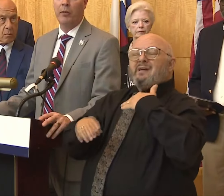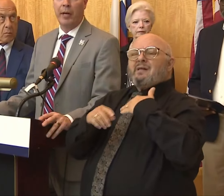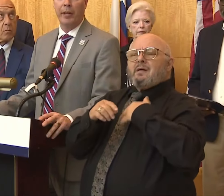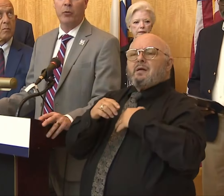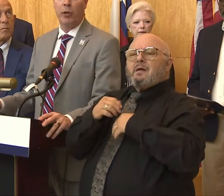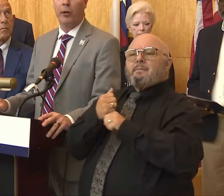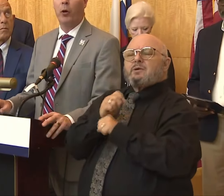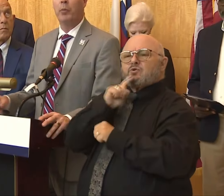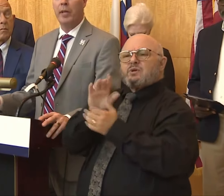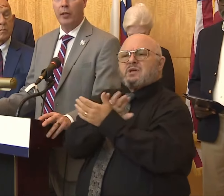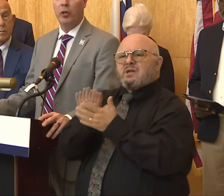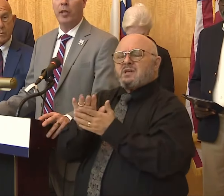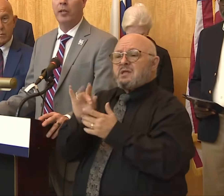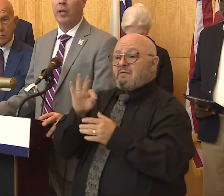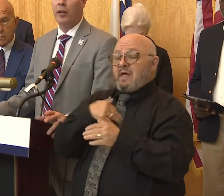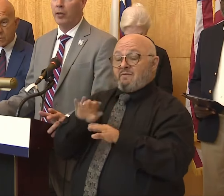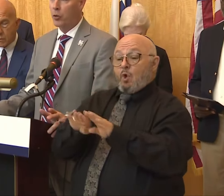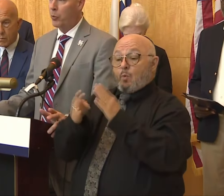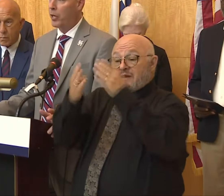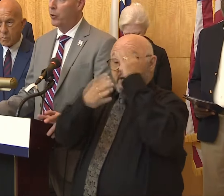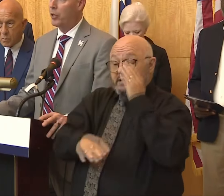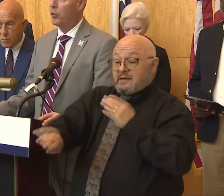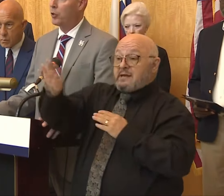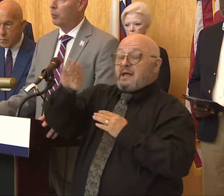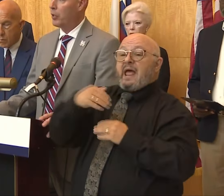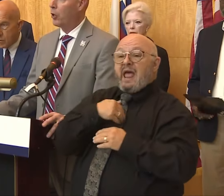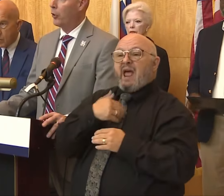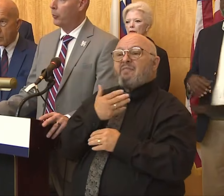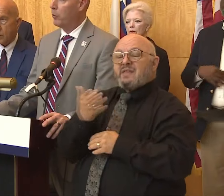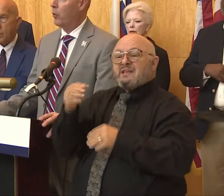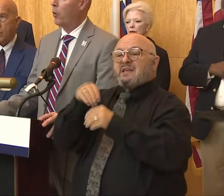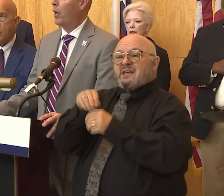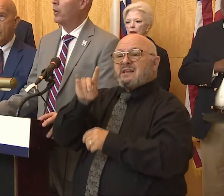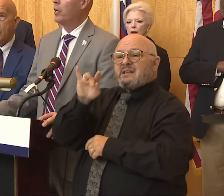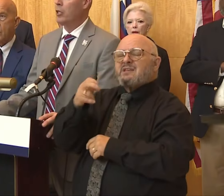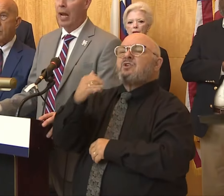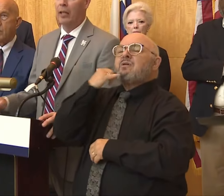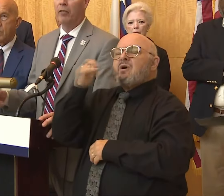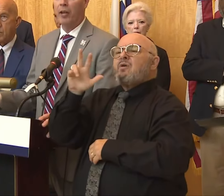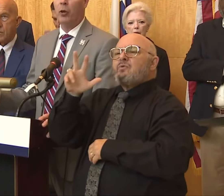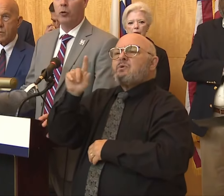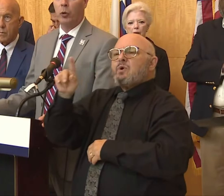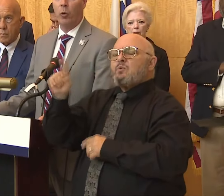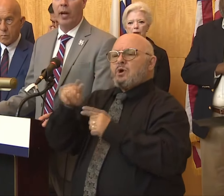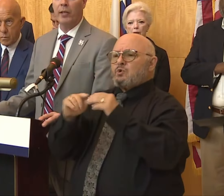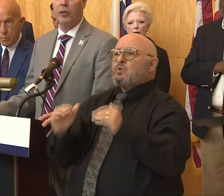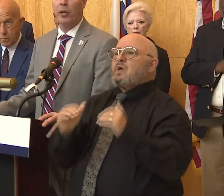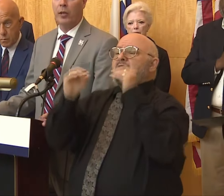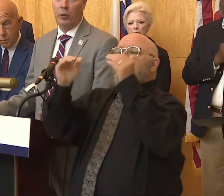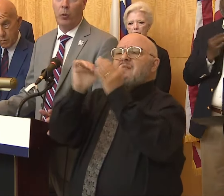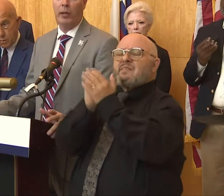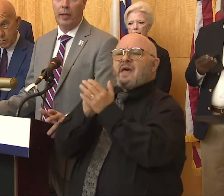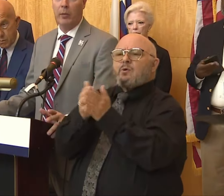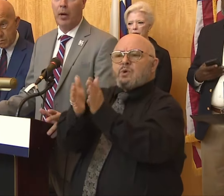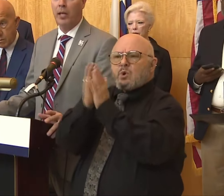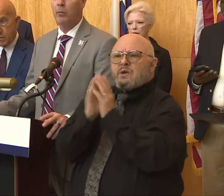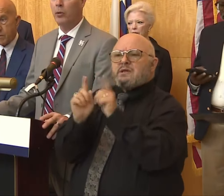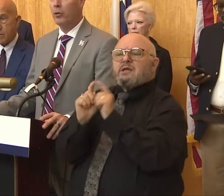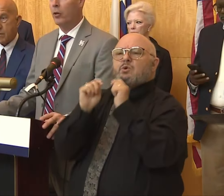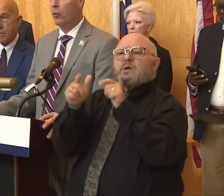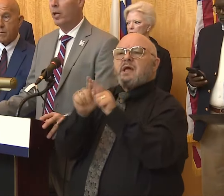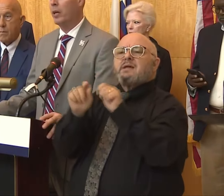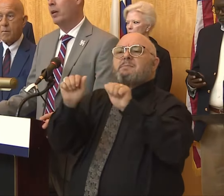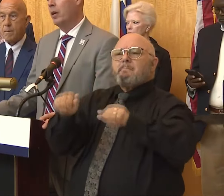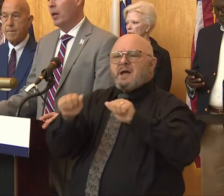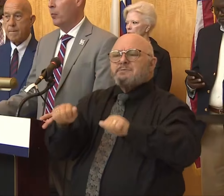you live in areas where there are open ditches and there's debris in those ditches, please call 311 to elevate those requests as quickly as possible